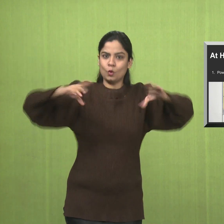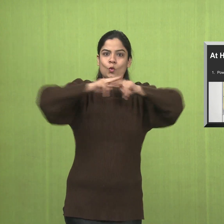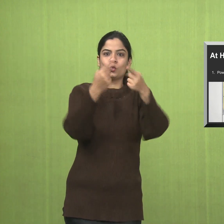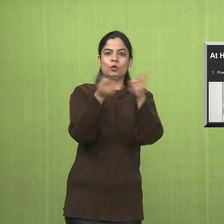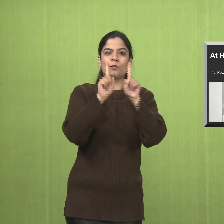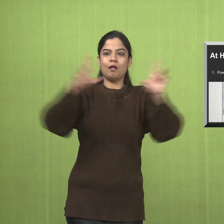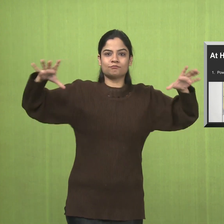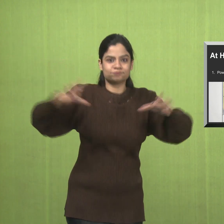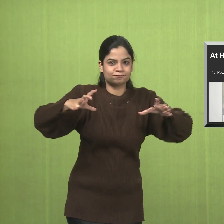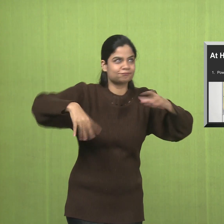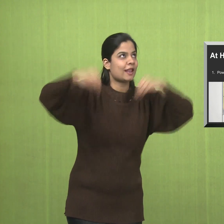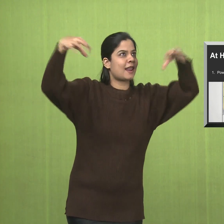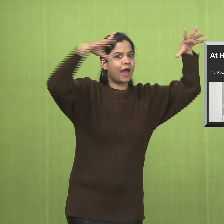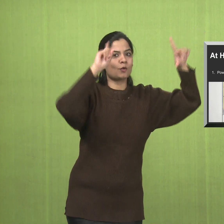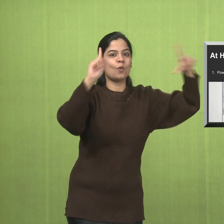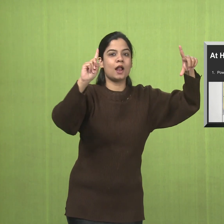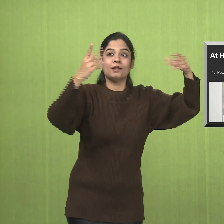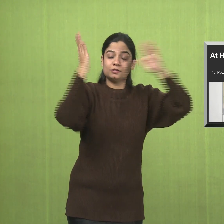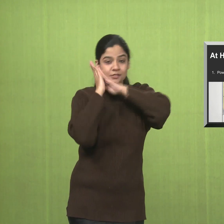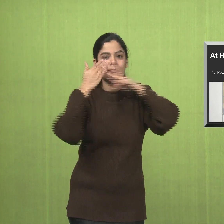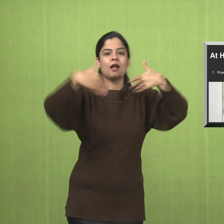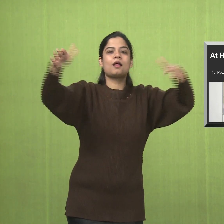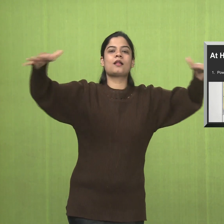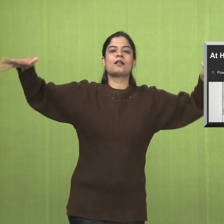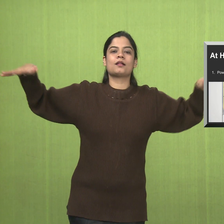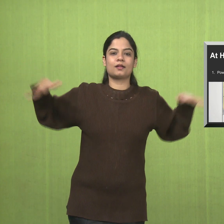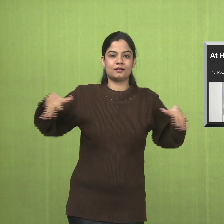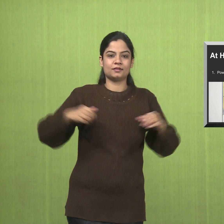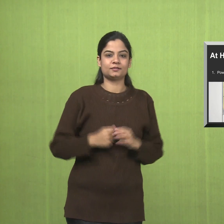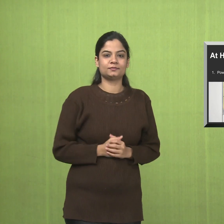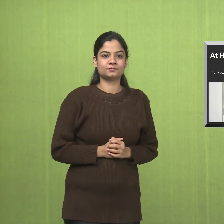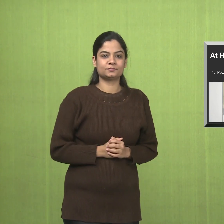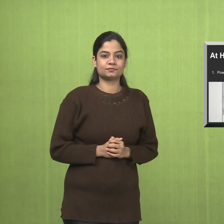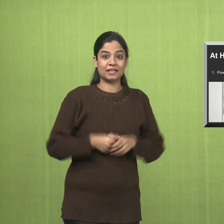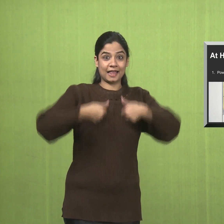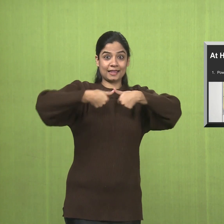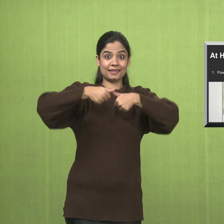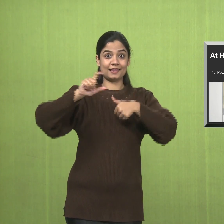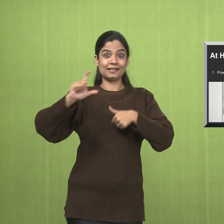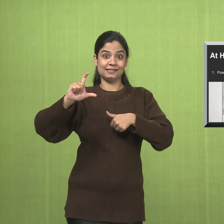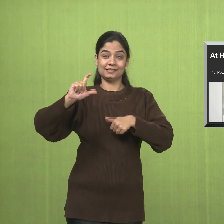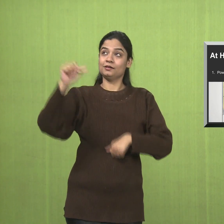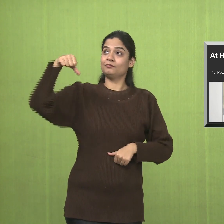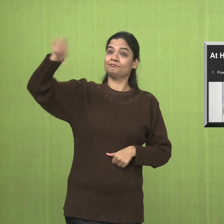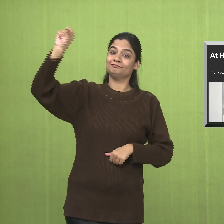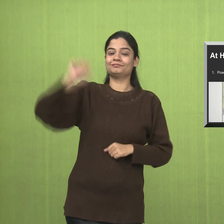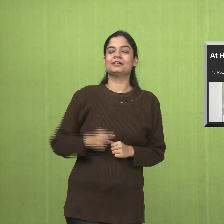It's better if you all sit in one room so that you can use the same electricity. Avoid usage